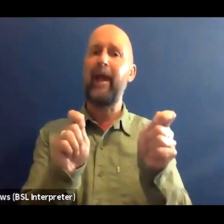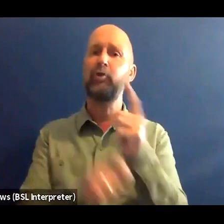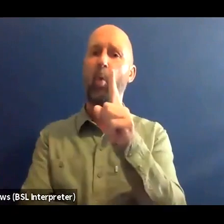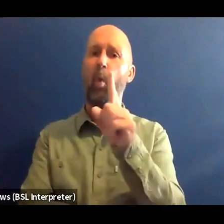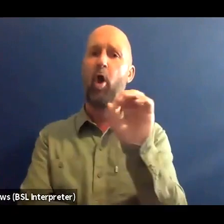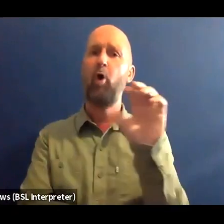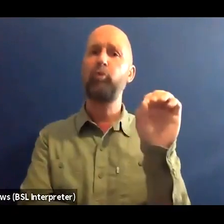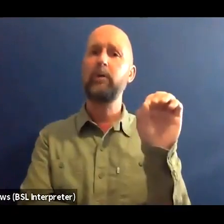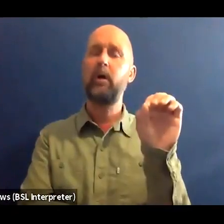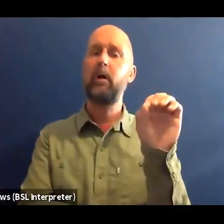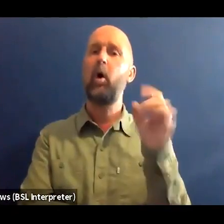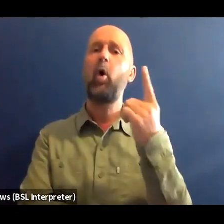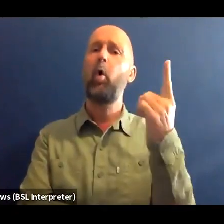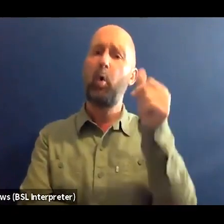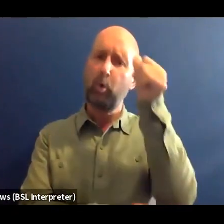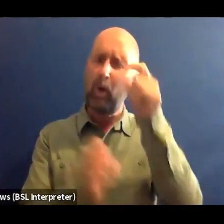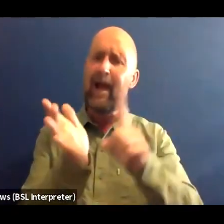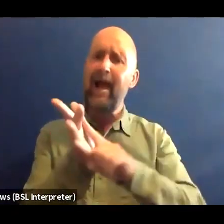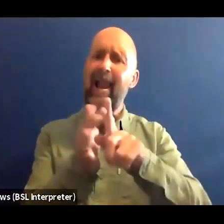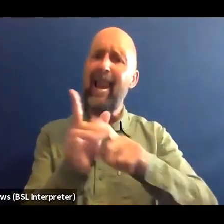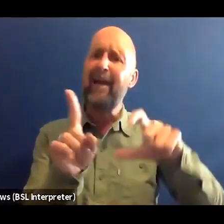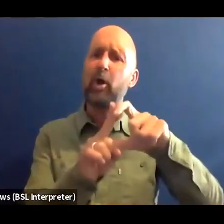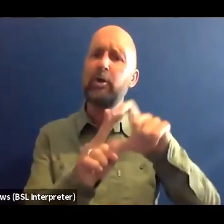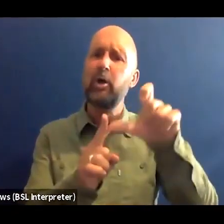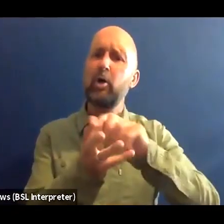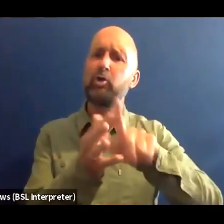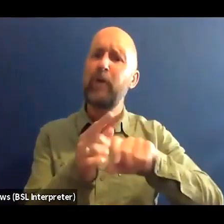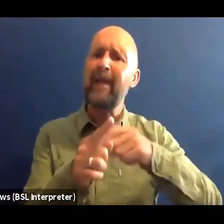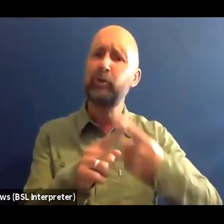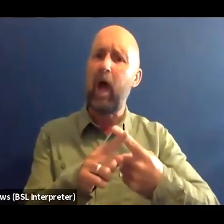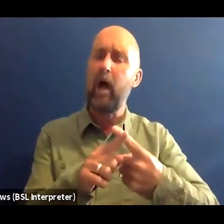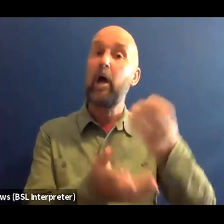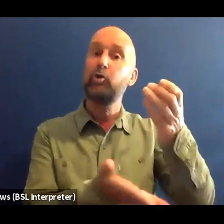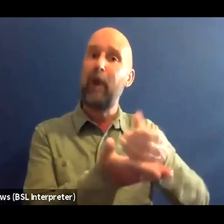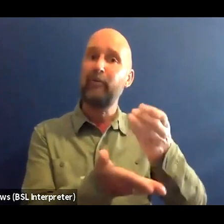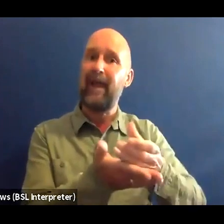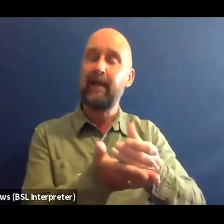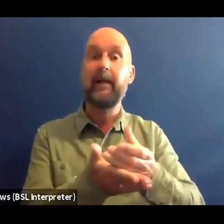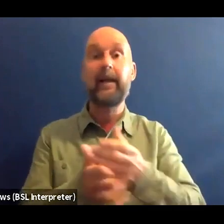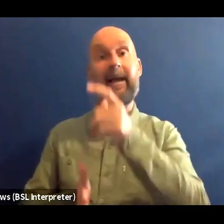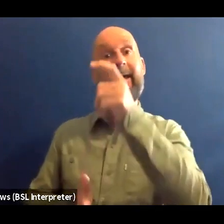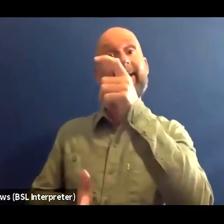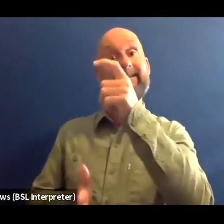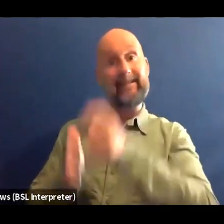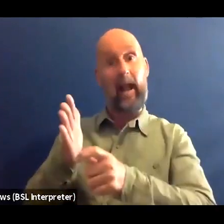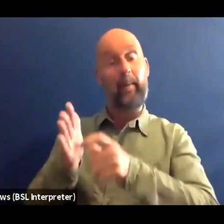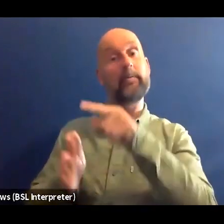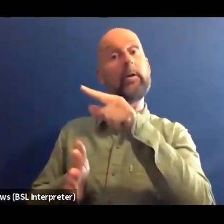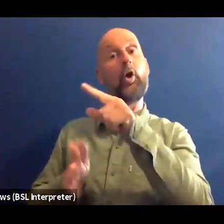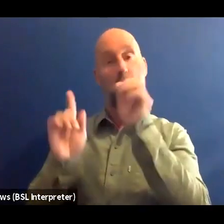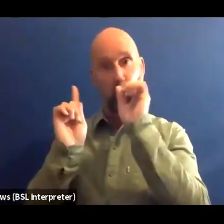run by Leonard Cheshire, which is the charity, and they match disabled students, university students,